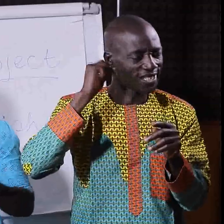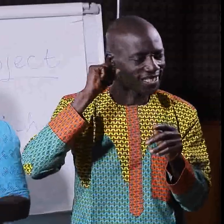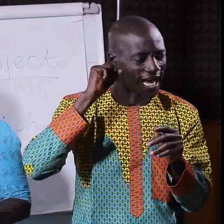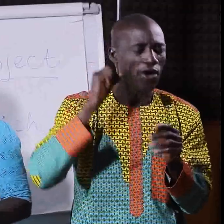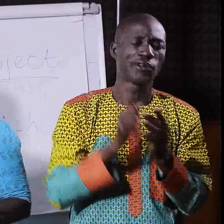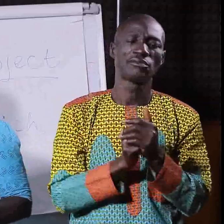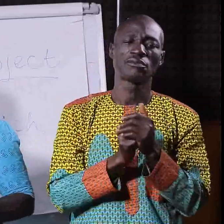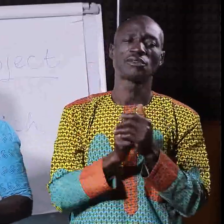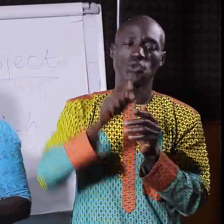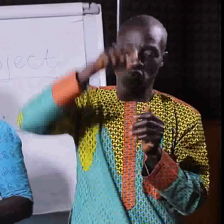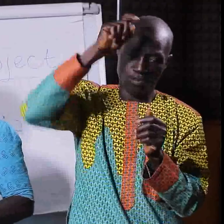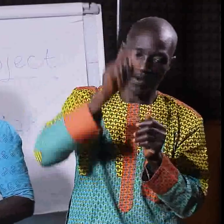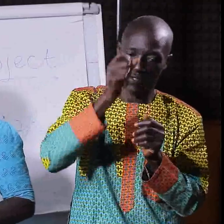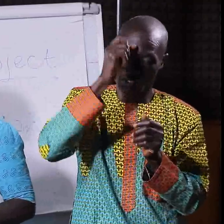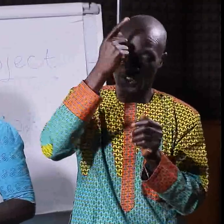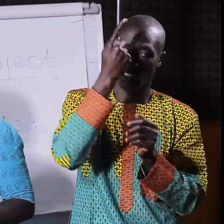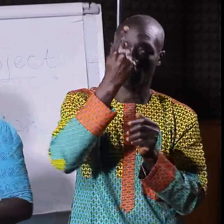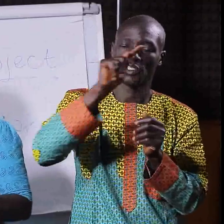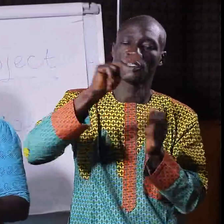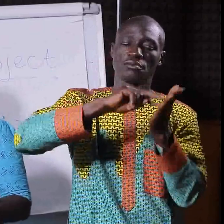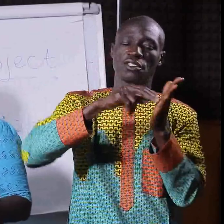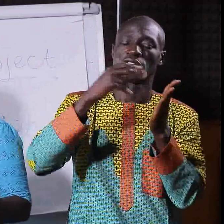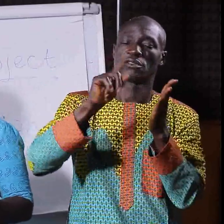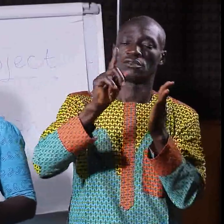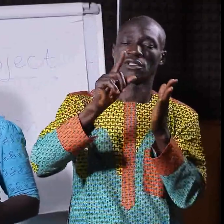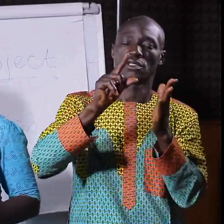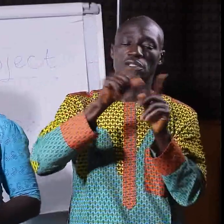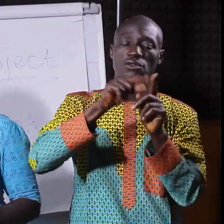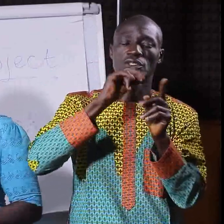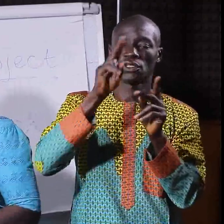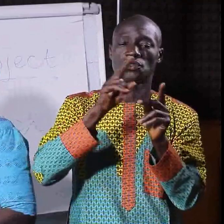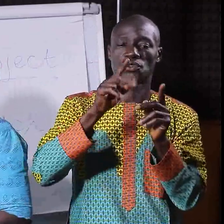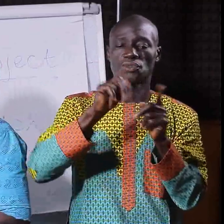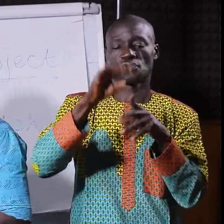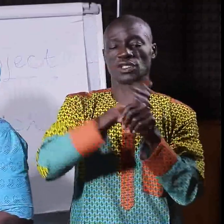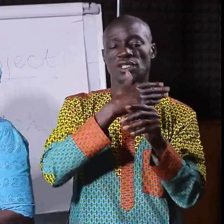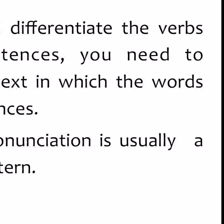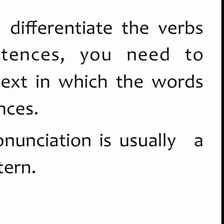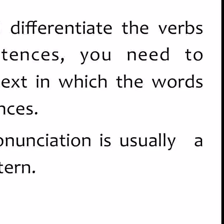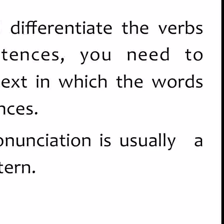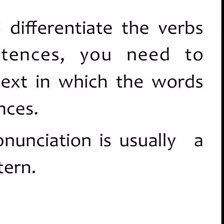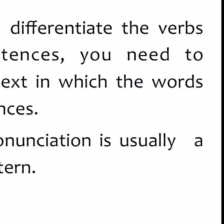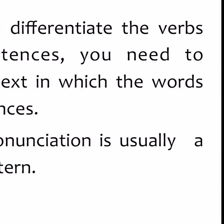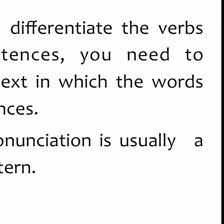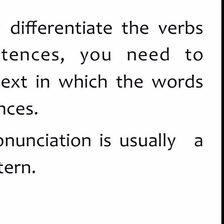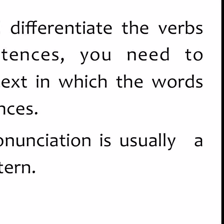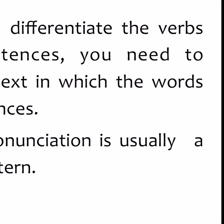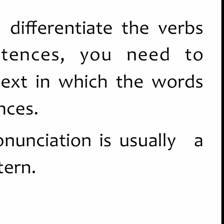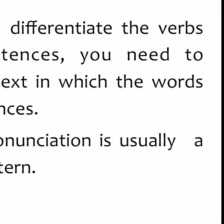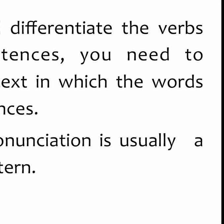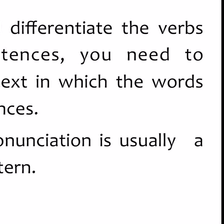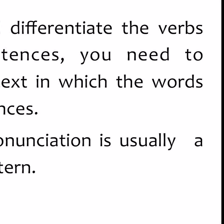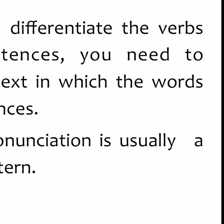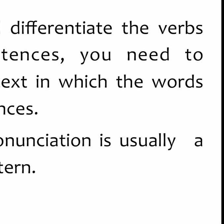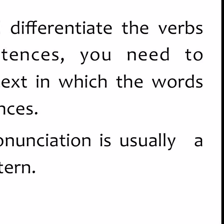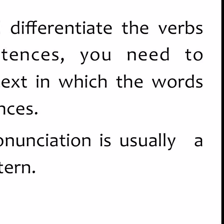the context where these words are used in order to get a better meaning. The difference in pronunciation